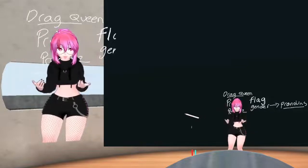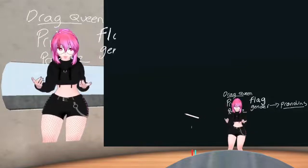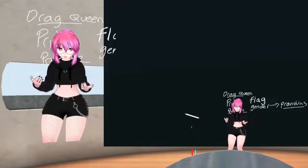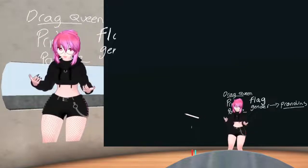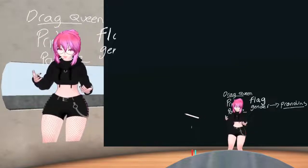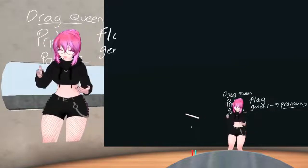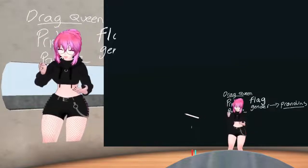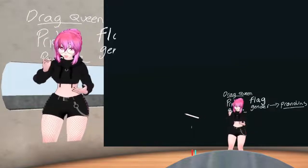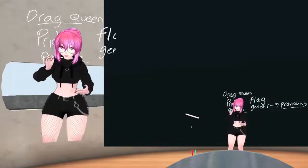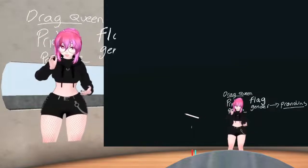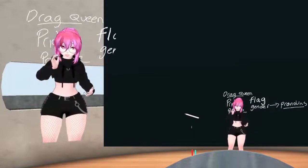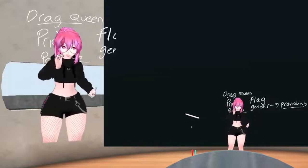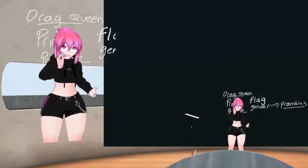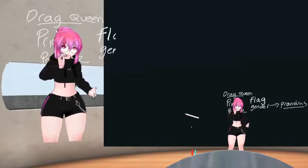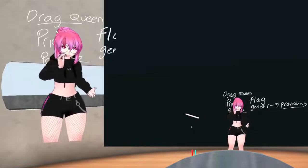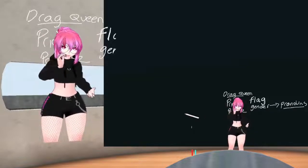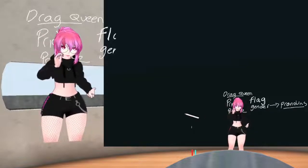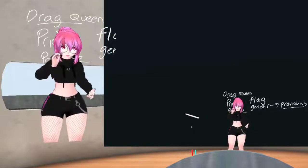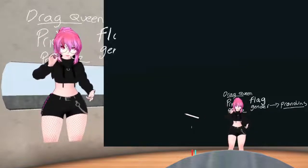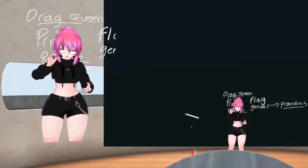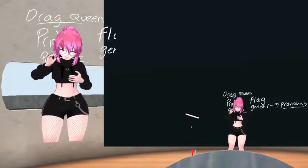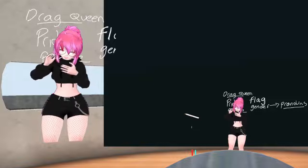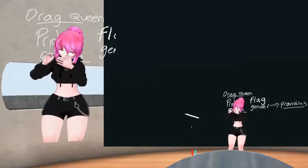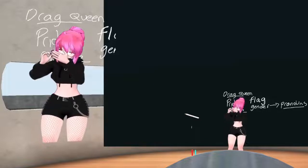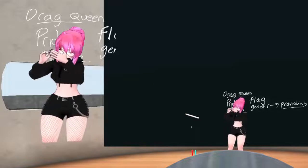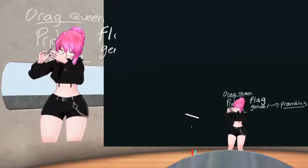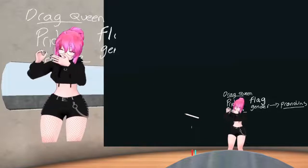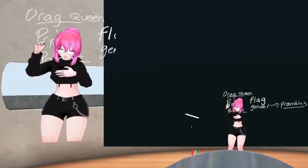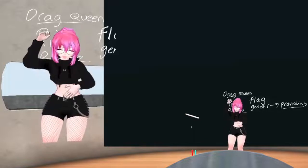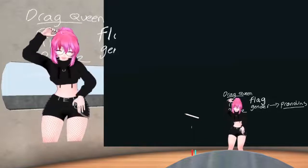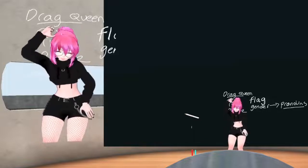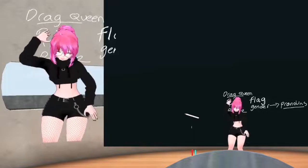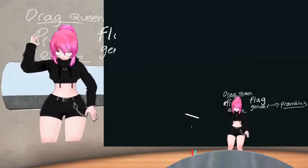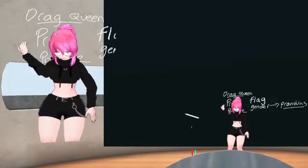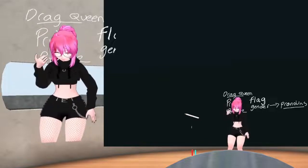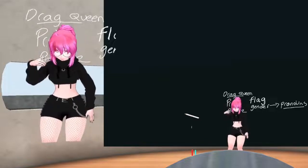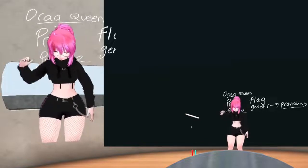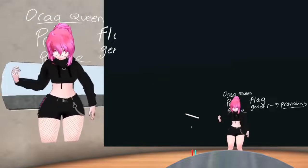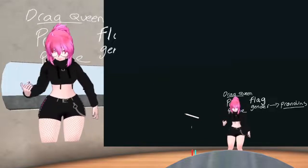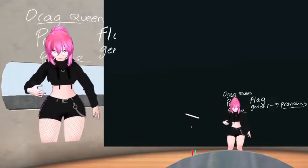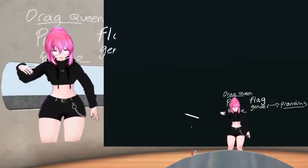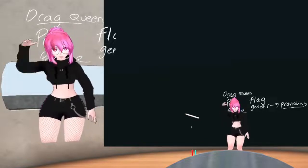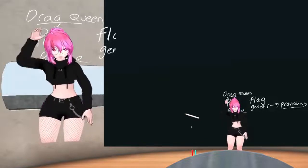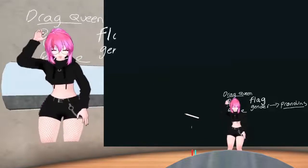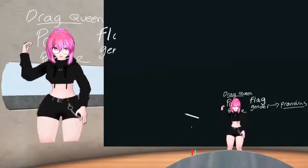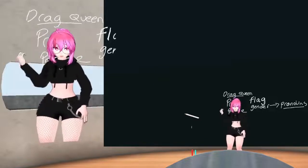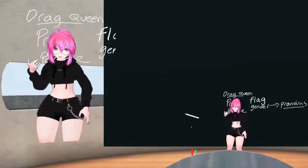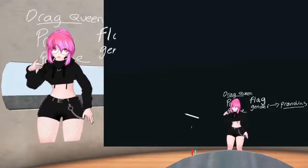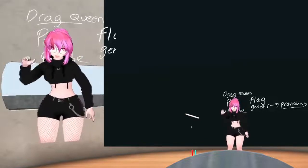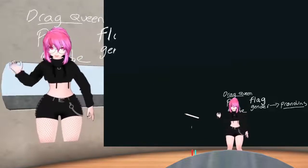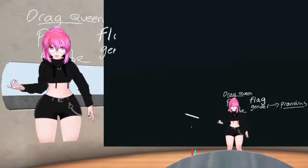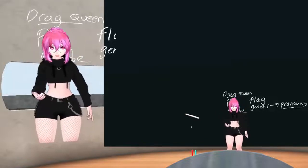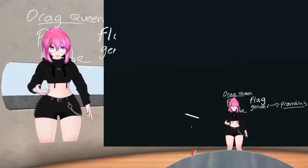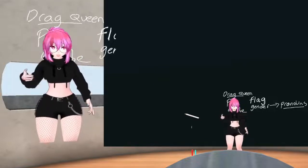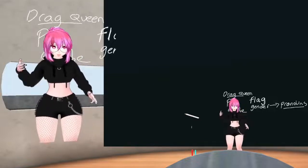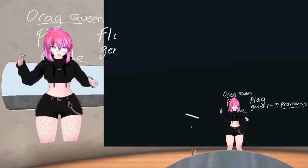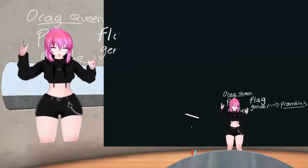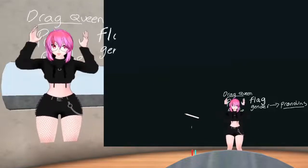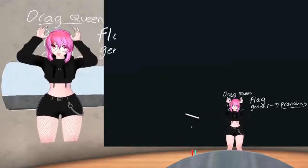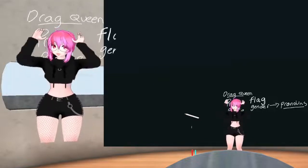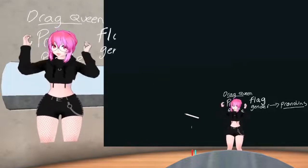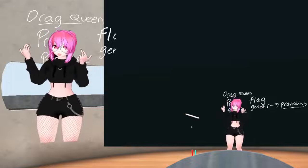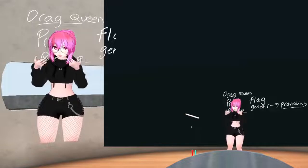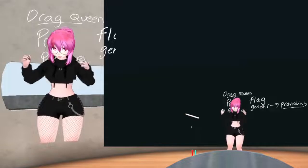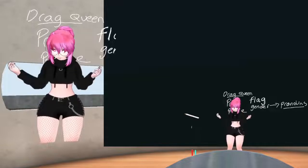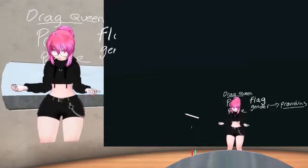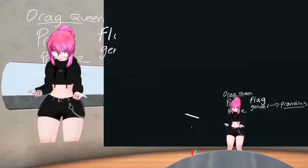and large. So you're gonna have a C hand that's showing like the volume, and you're just gonna kind of like go with this awesome wig. And